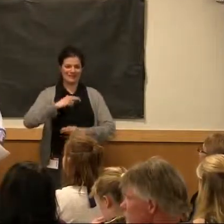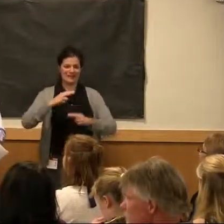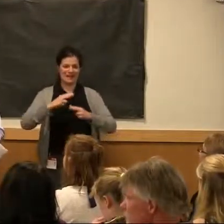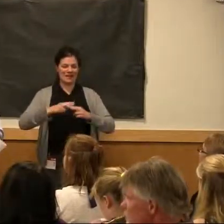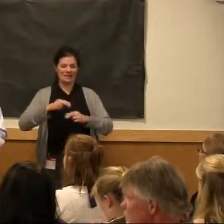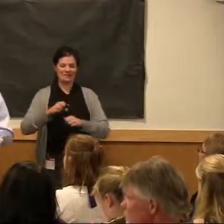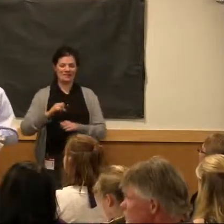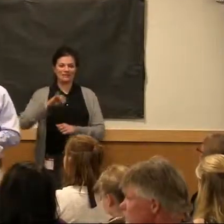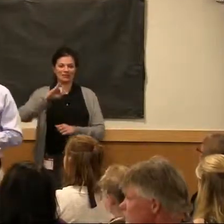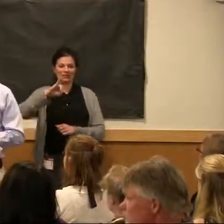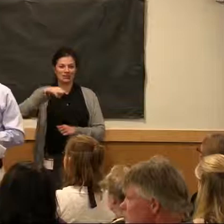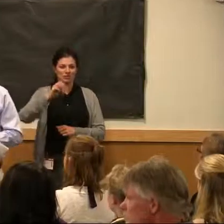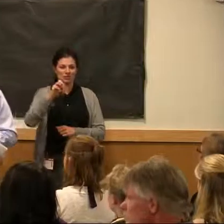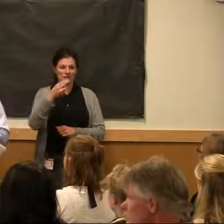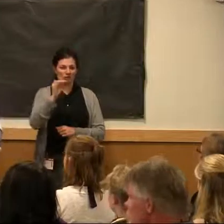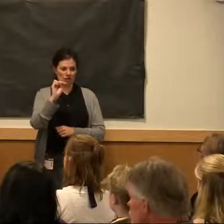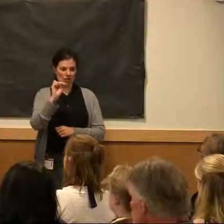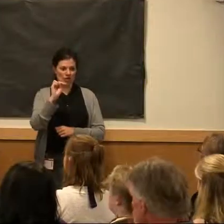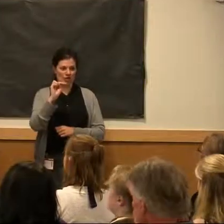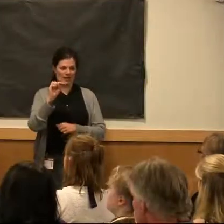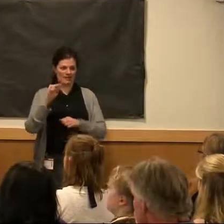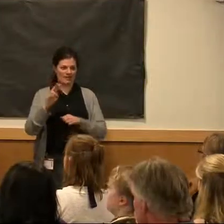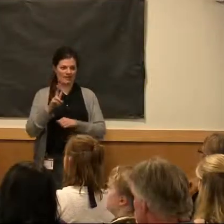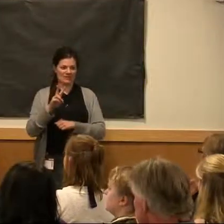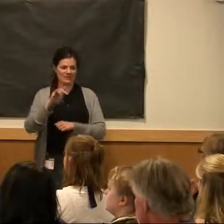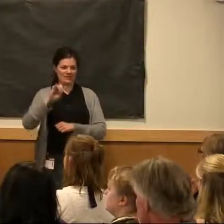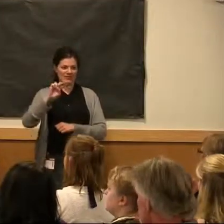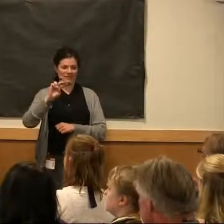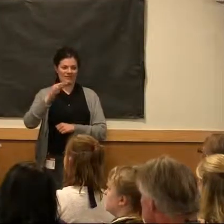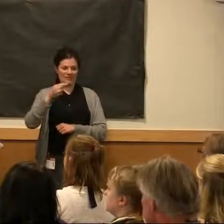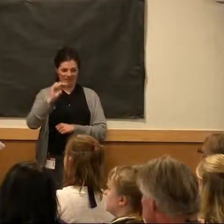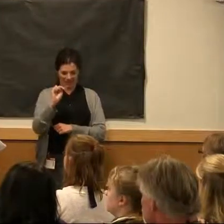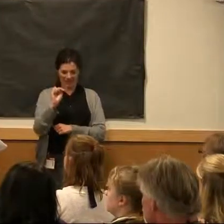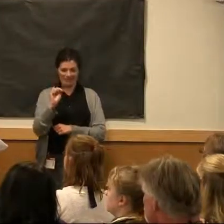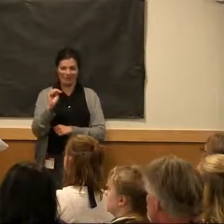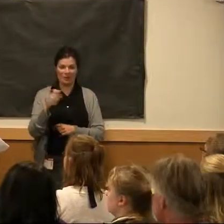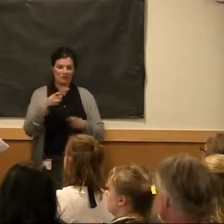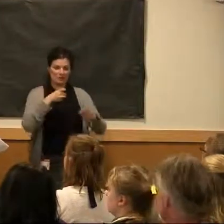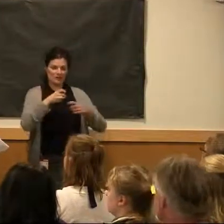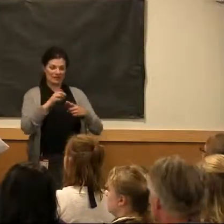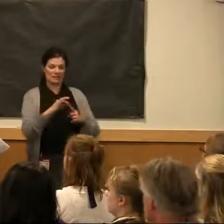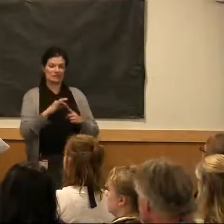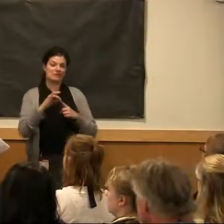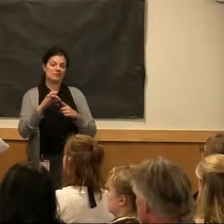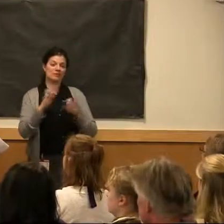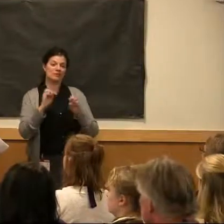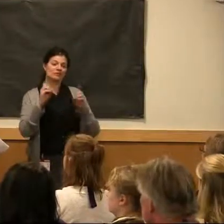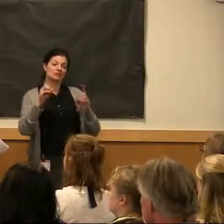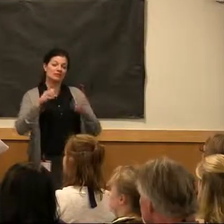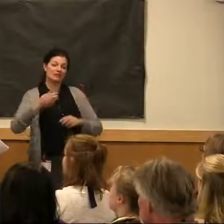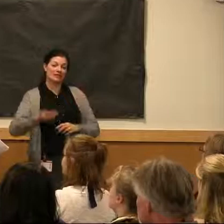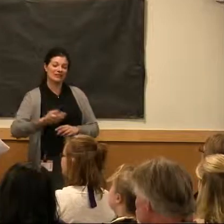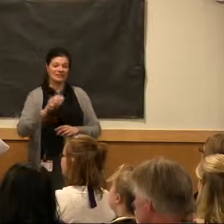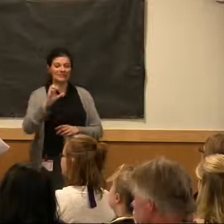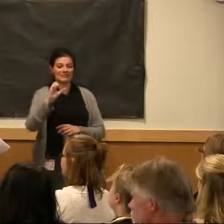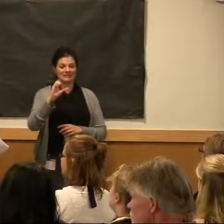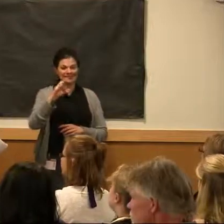is John Bean. I'm the Director of Special Education here at the Colorado School for the Deaf and the